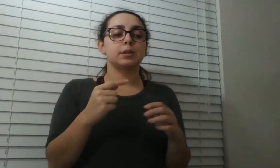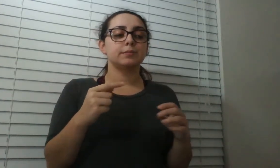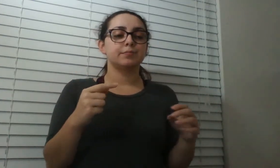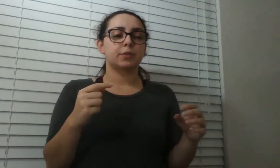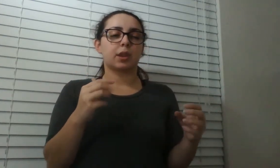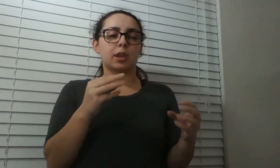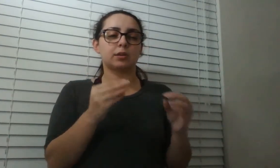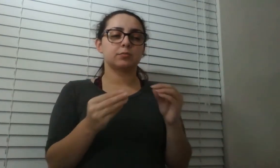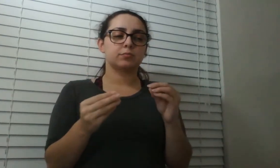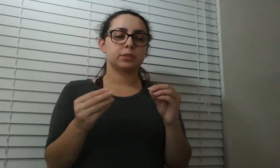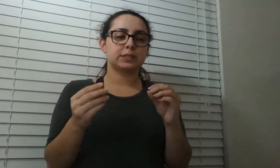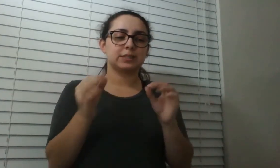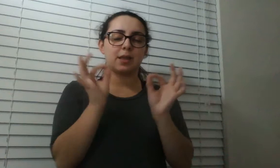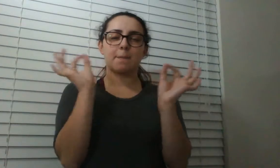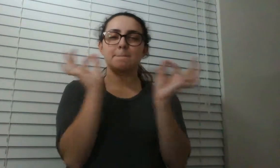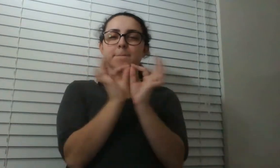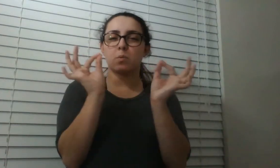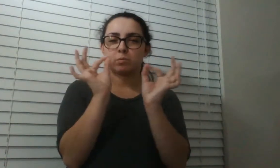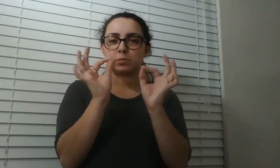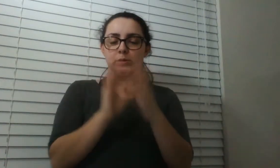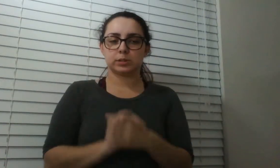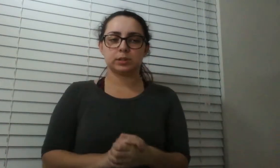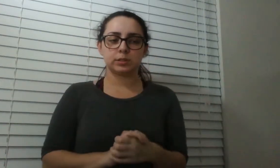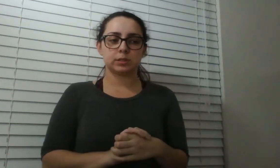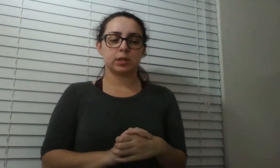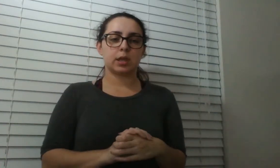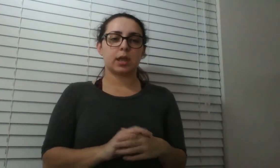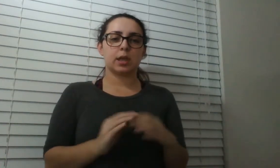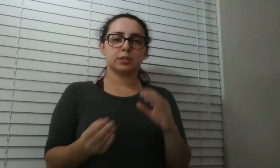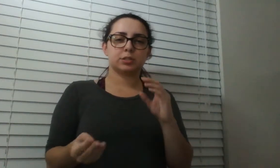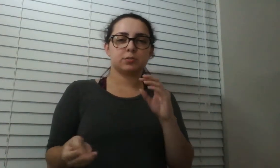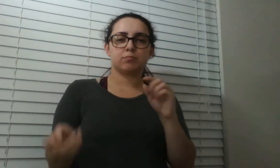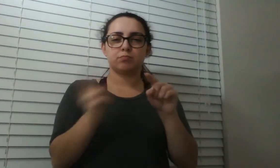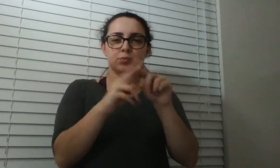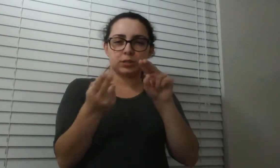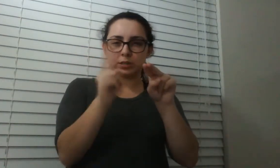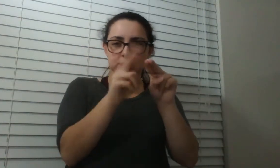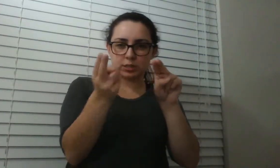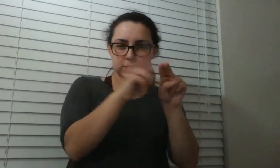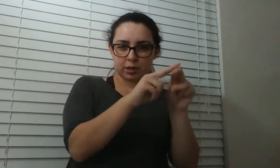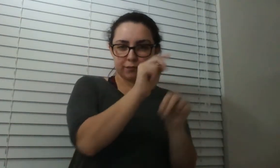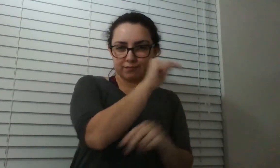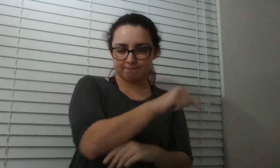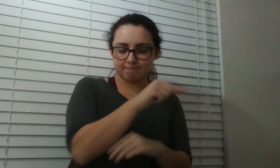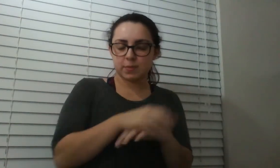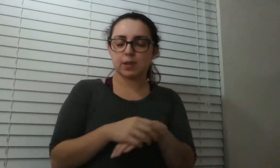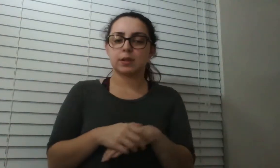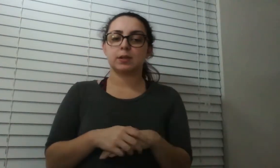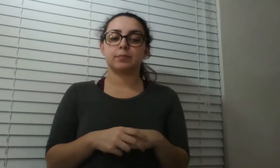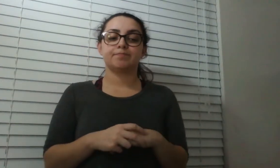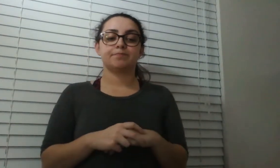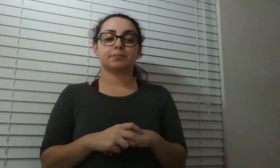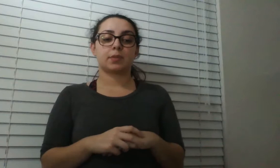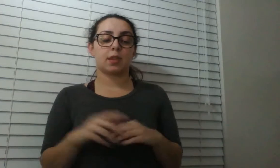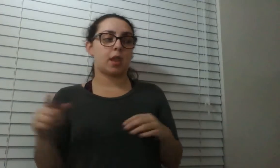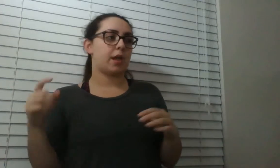even with children, there's something about mineness, there's something about possession, about the relationship that I have to the objects that I care about, that